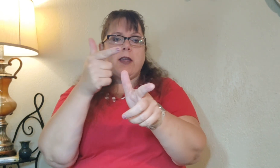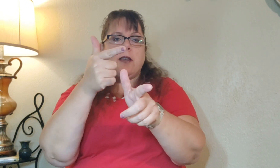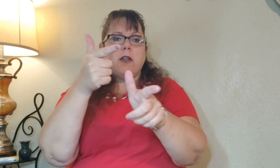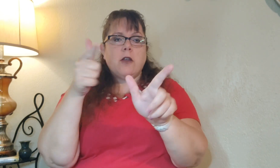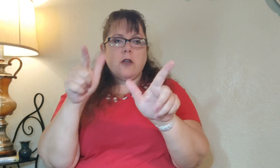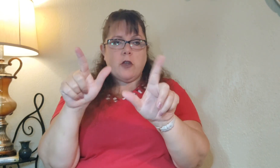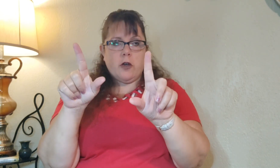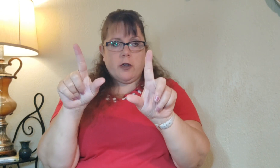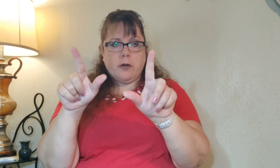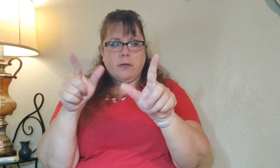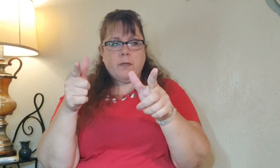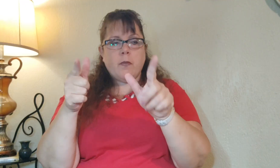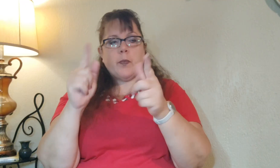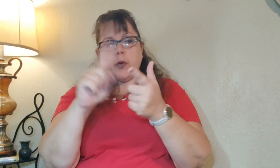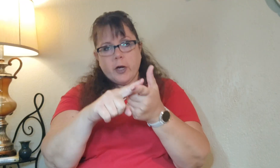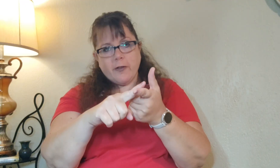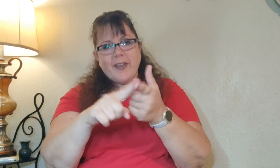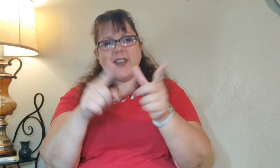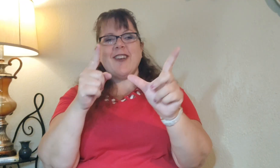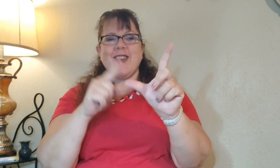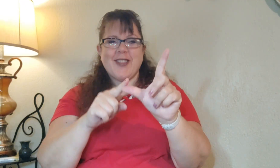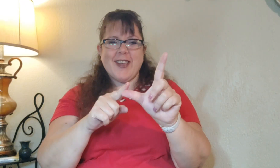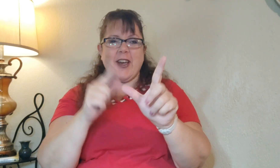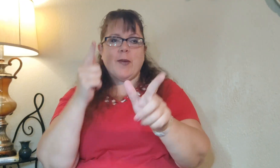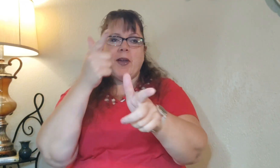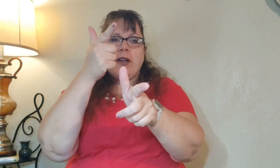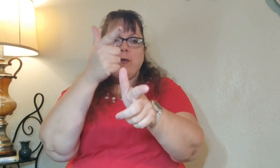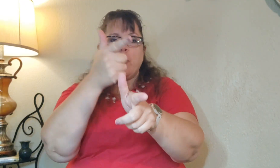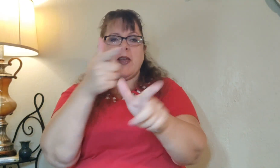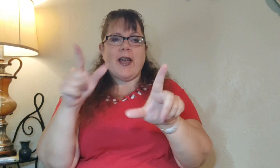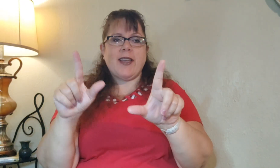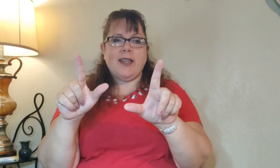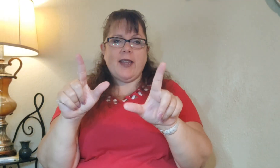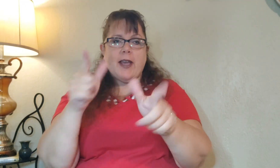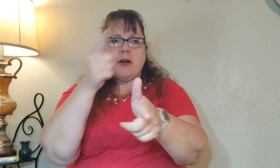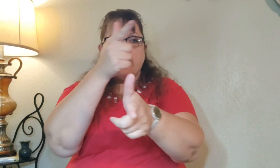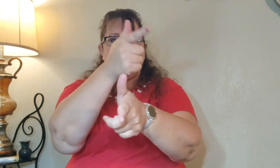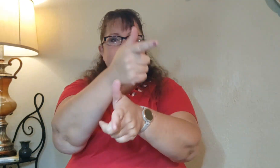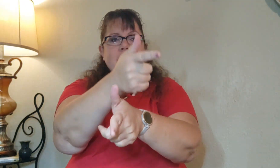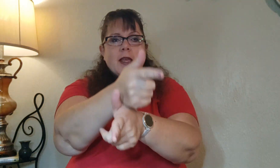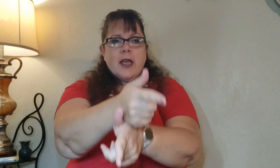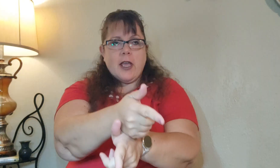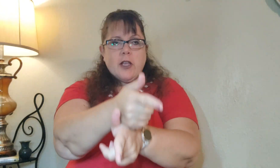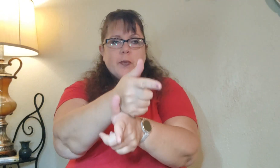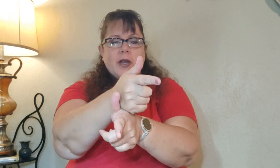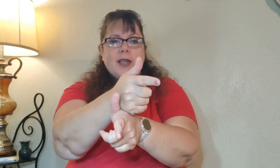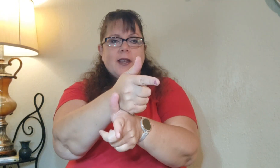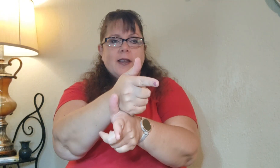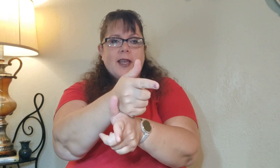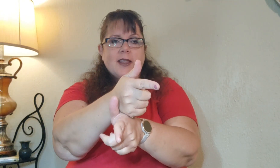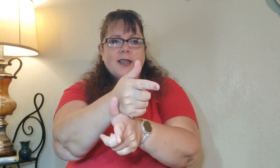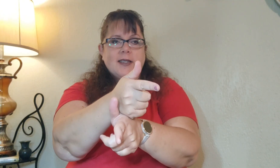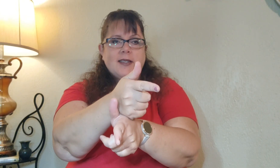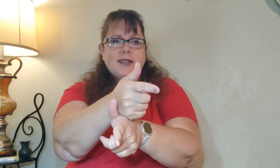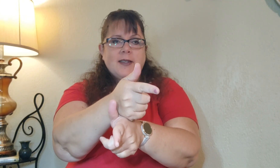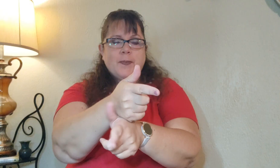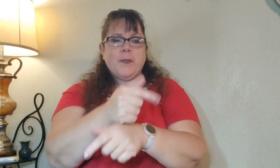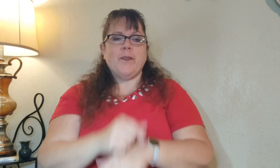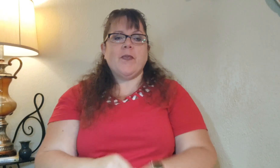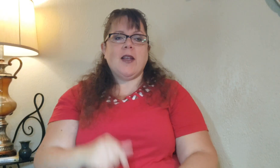then your pointer finger and your thumb will be like in an L, and you put it like this.